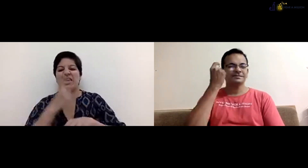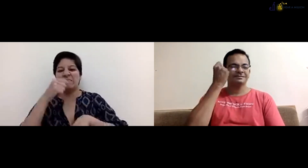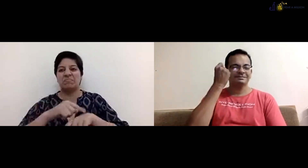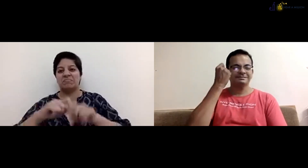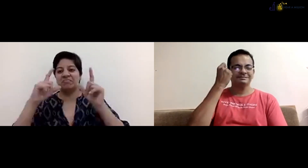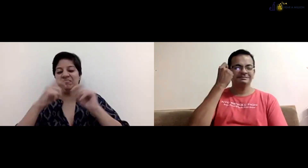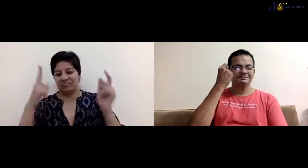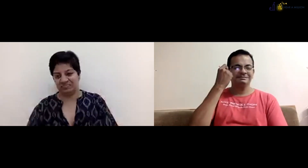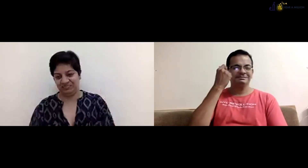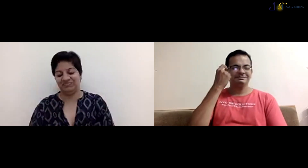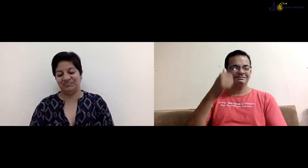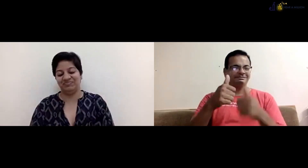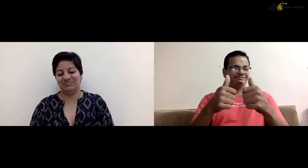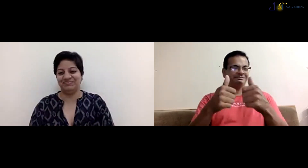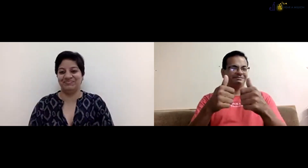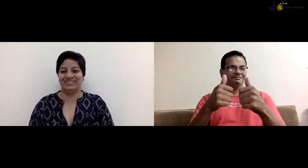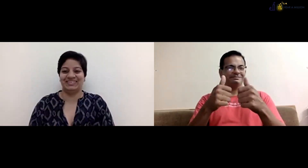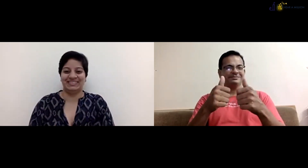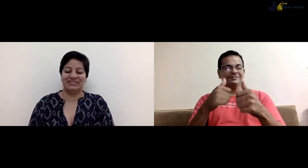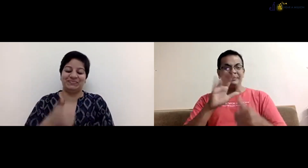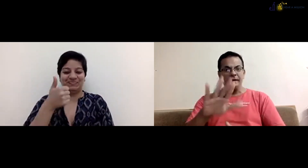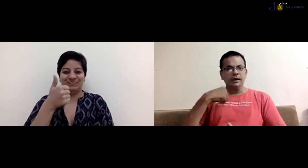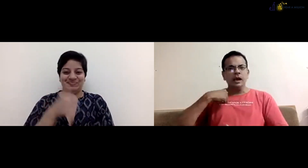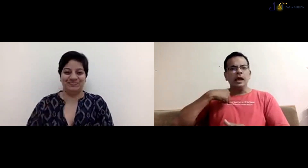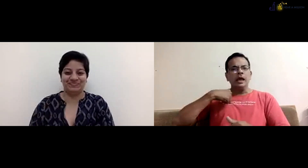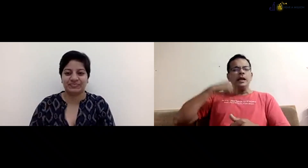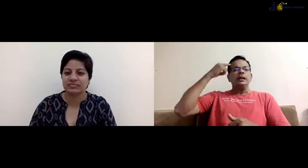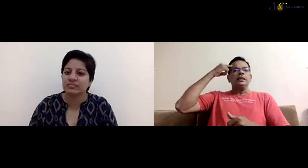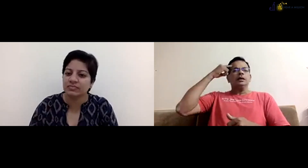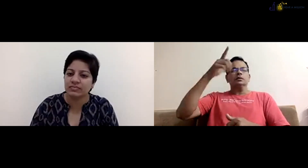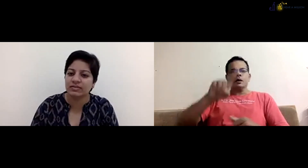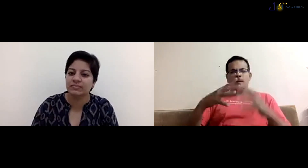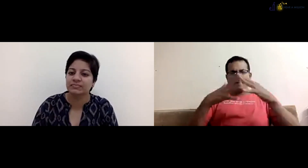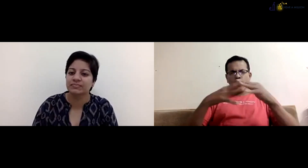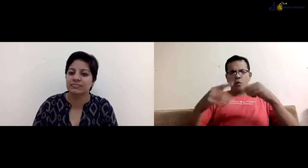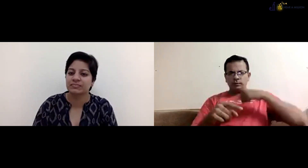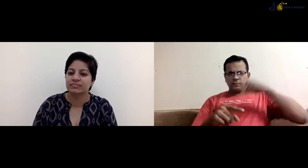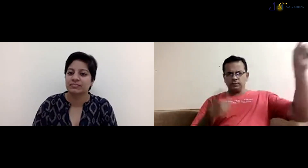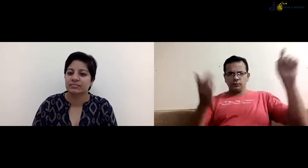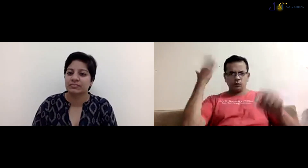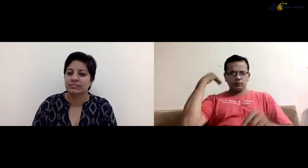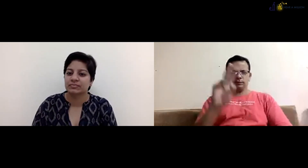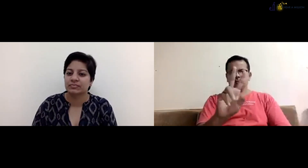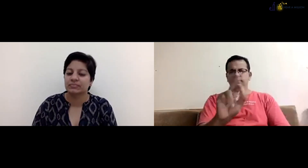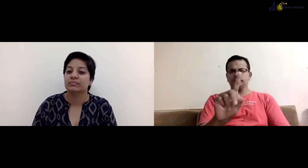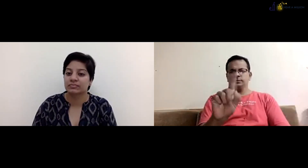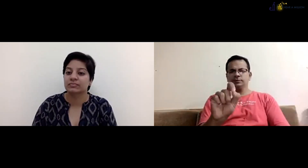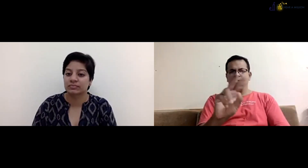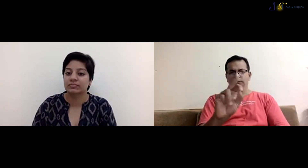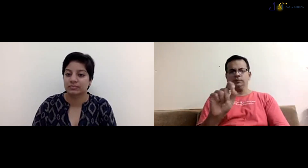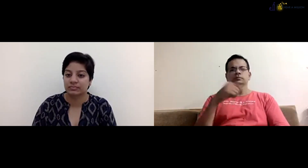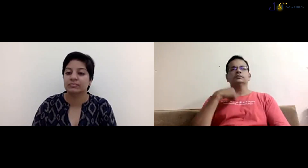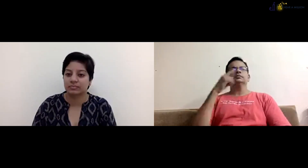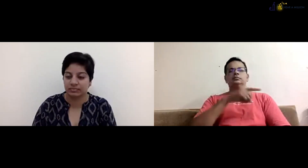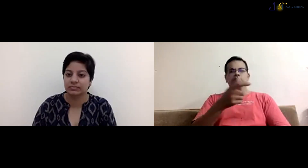time, but for me, it's like going through it twice. Okay, great. So I went to